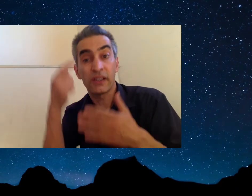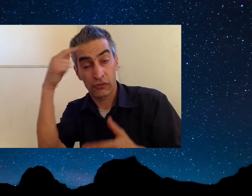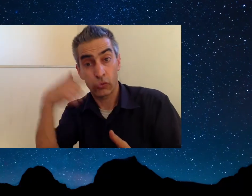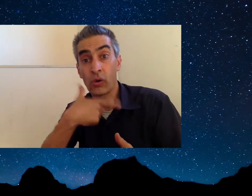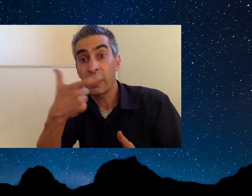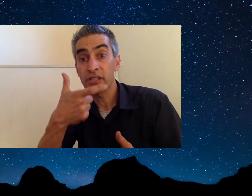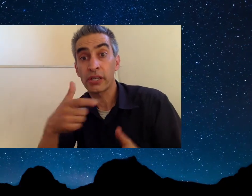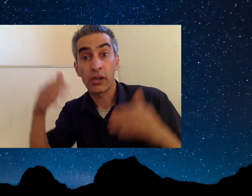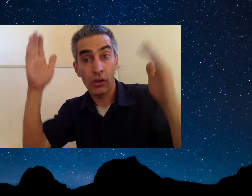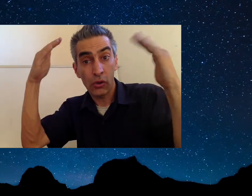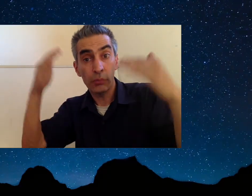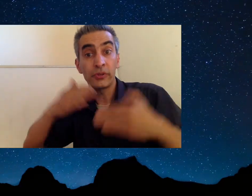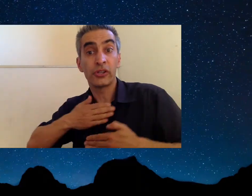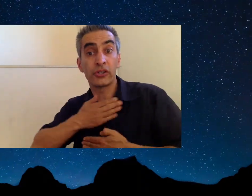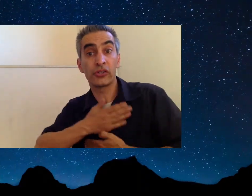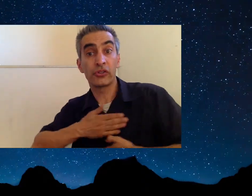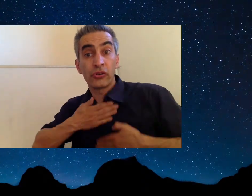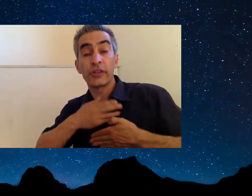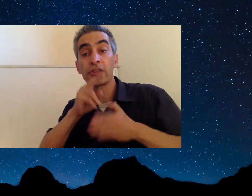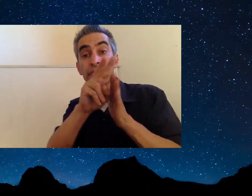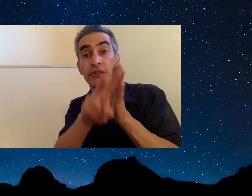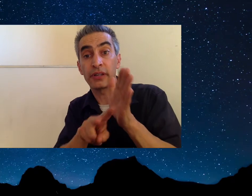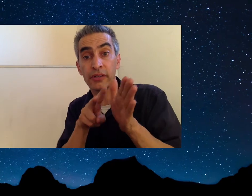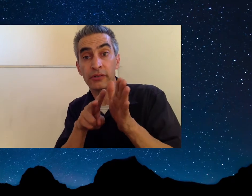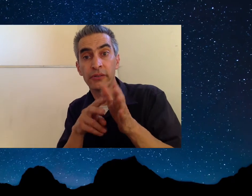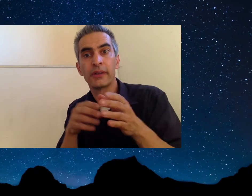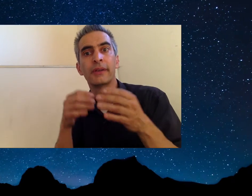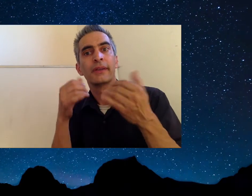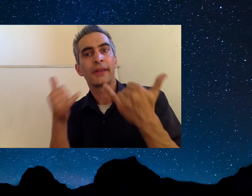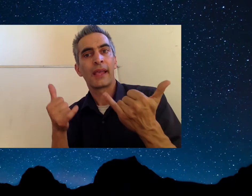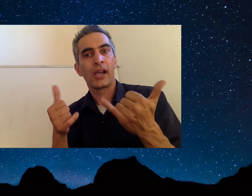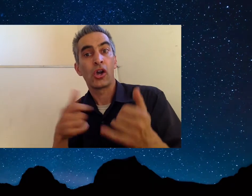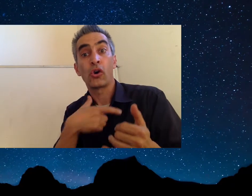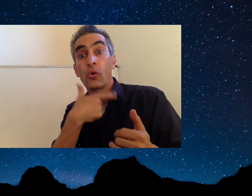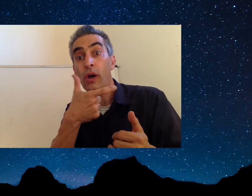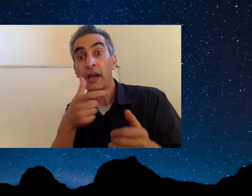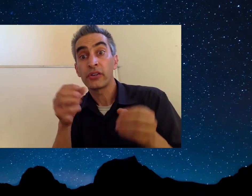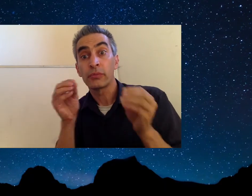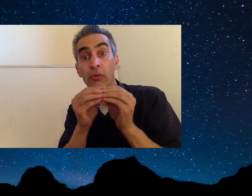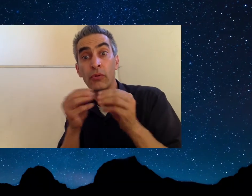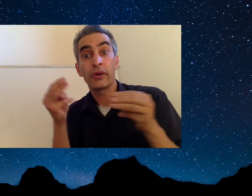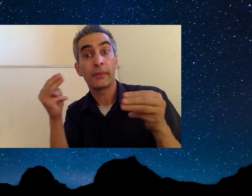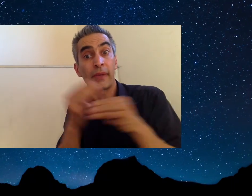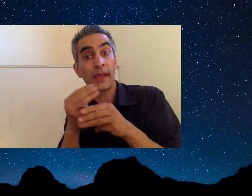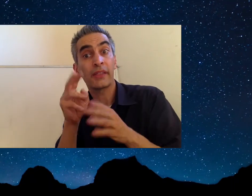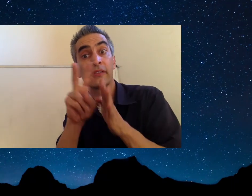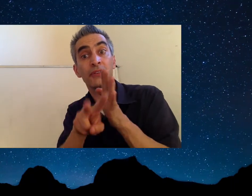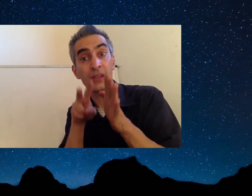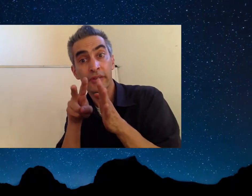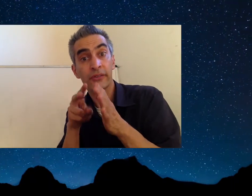Thank you for watching. Hope you enjoyed the video. Now, watch more math videos.